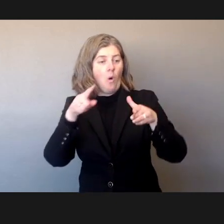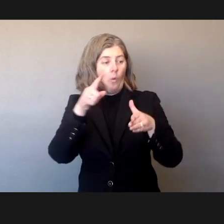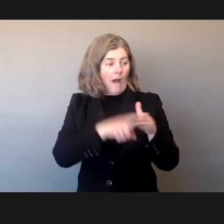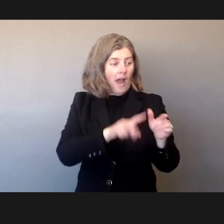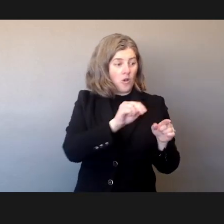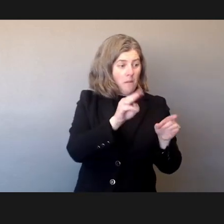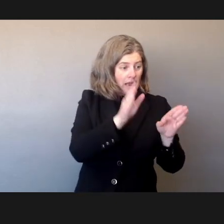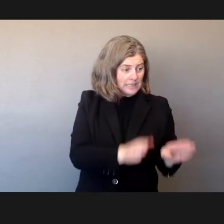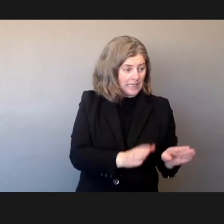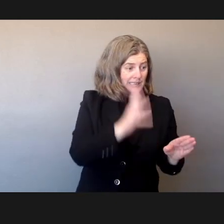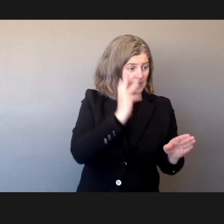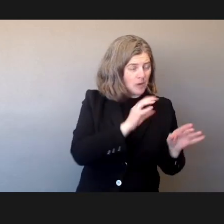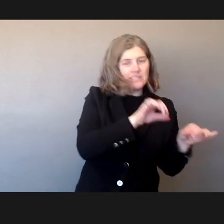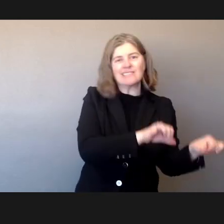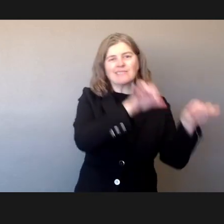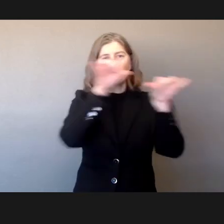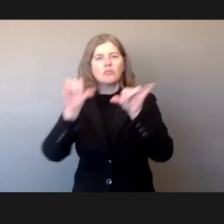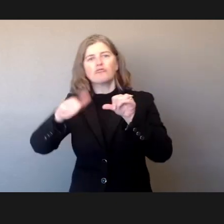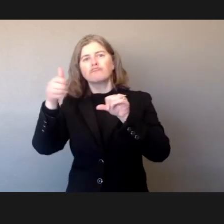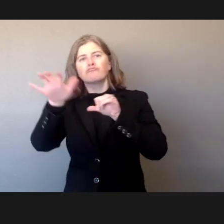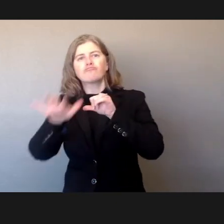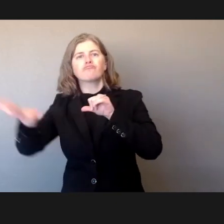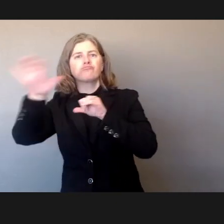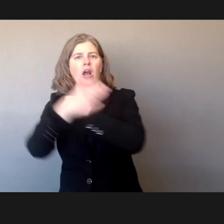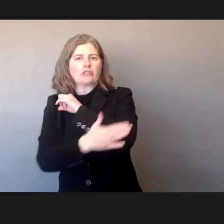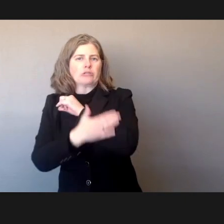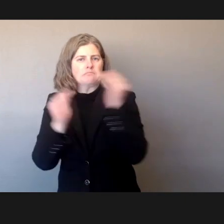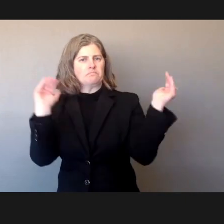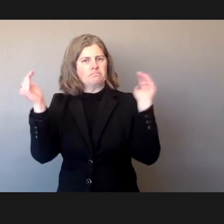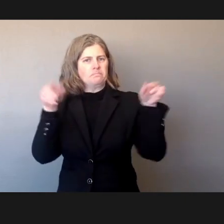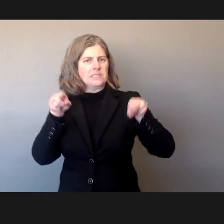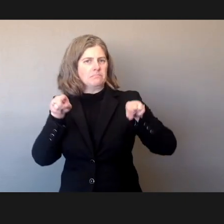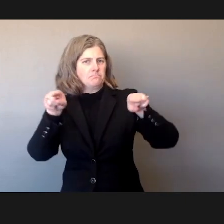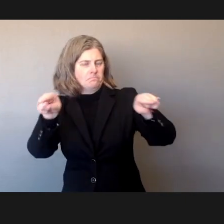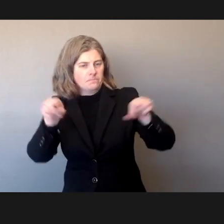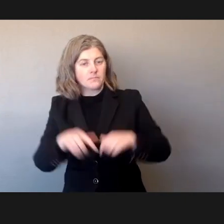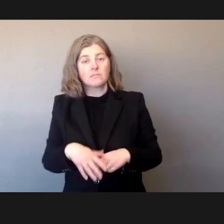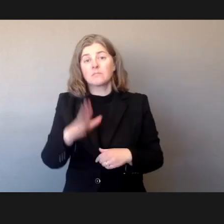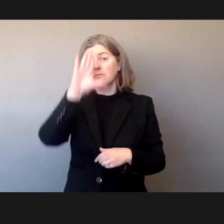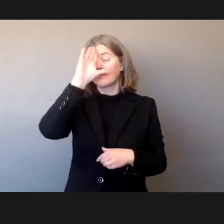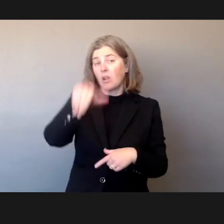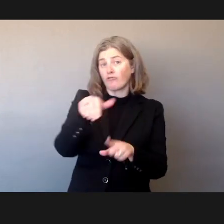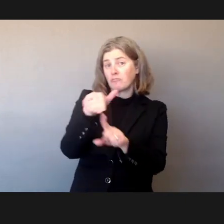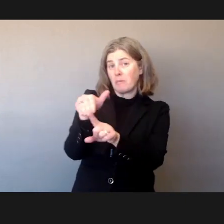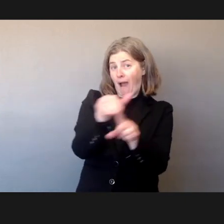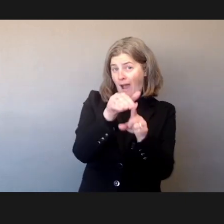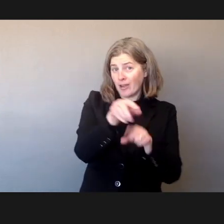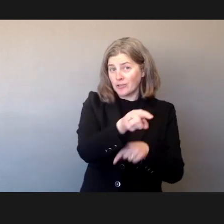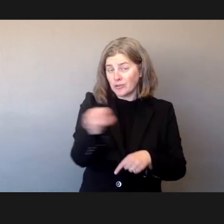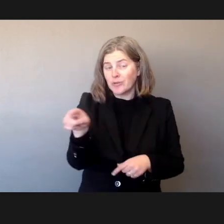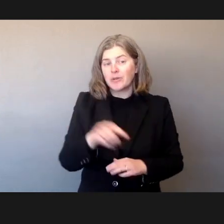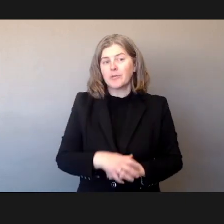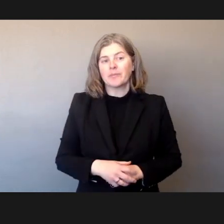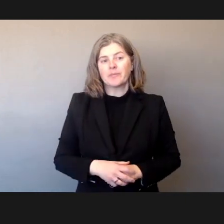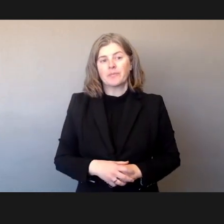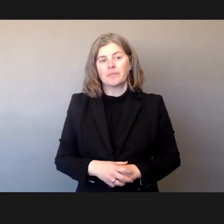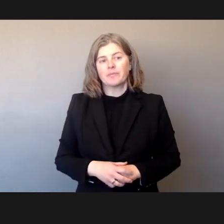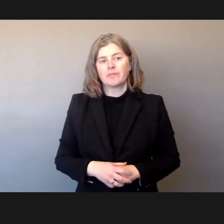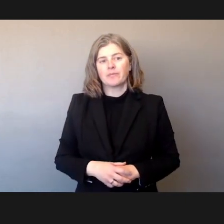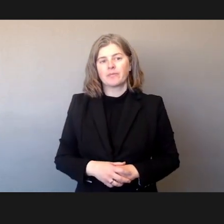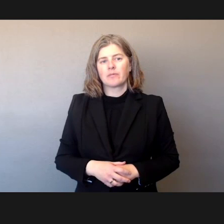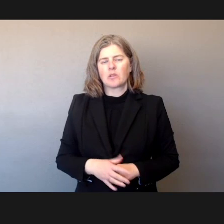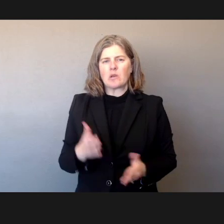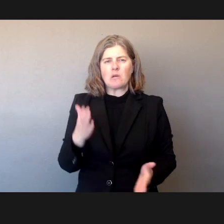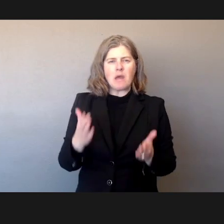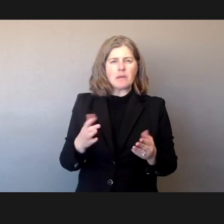Mexico, pretty similar to elsewhere. And just a reminder to those of you who may be getting